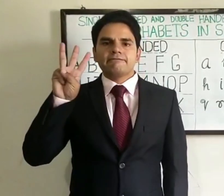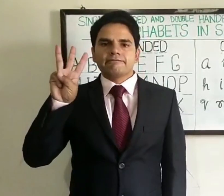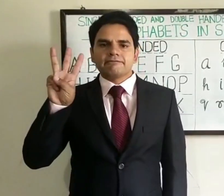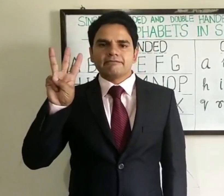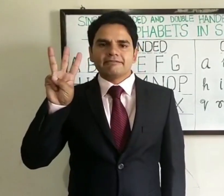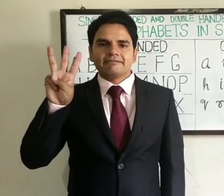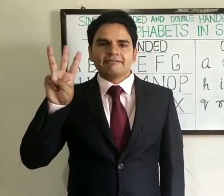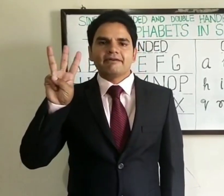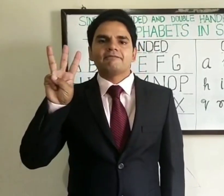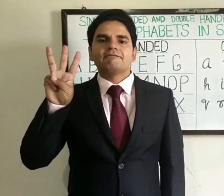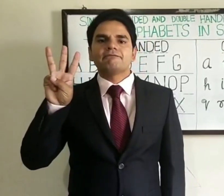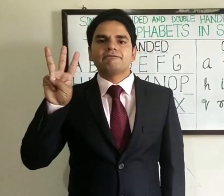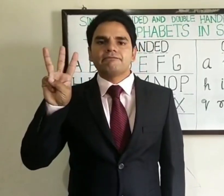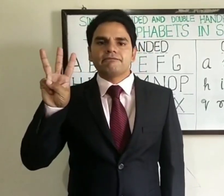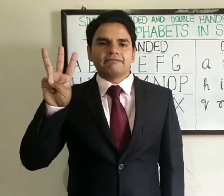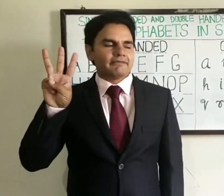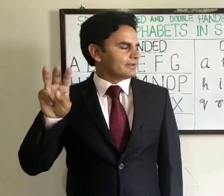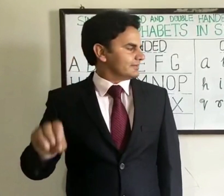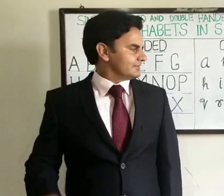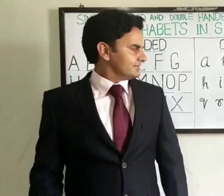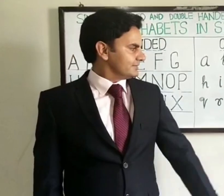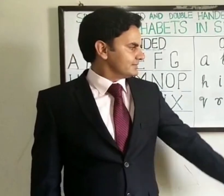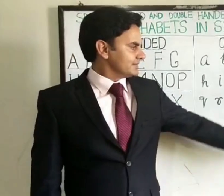V, V,